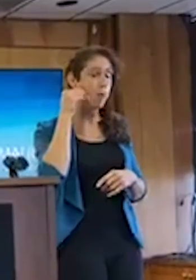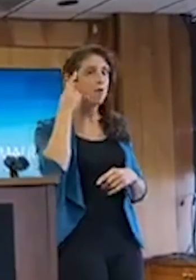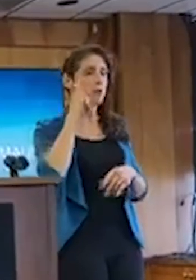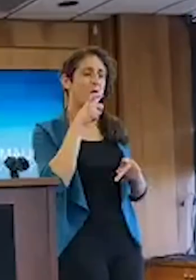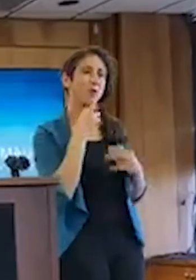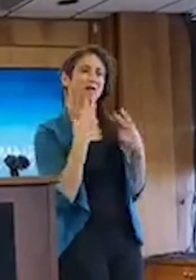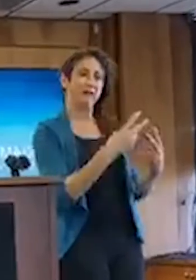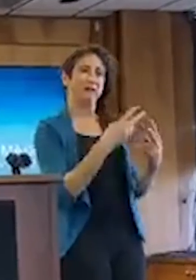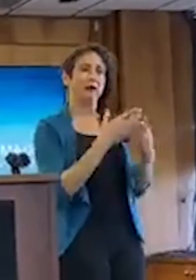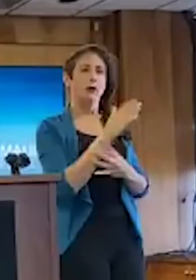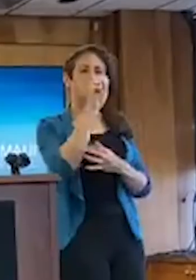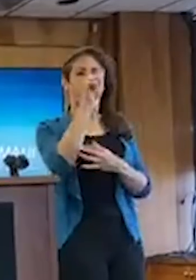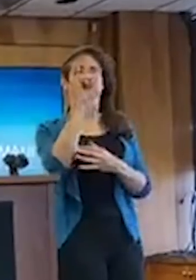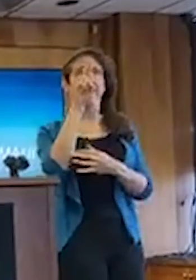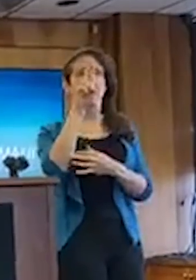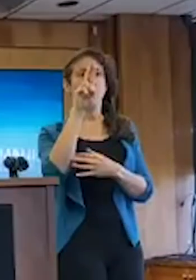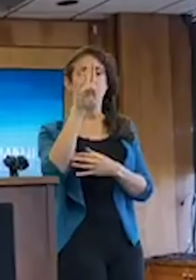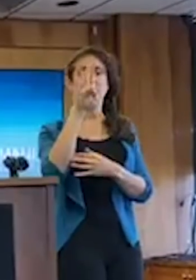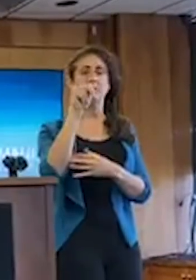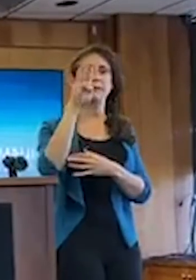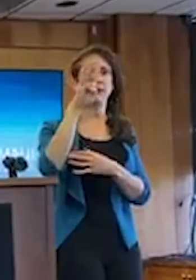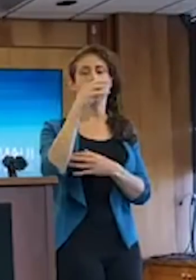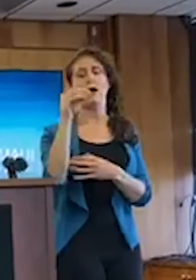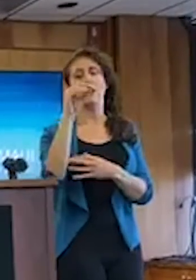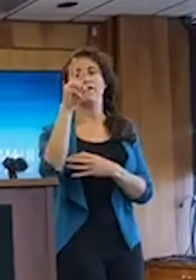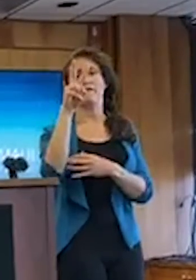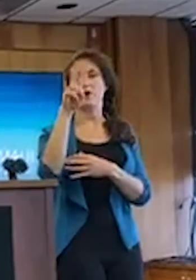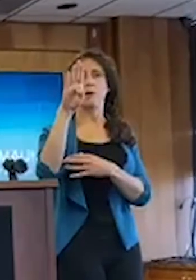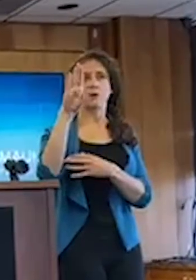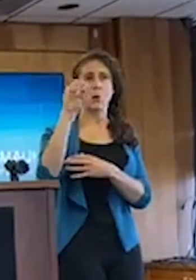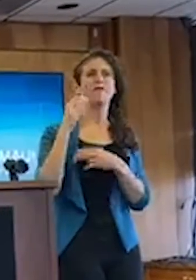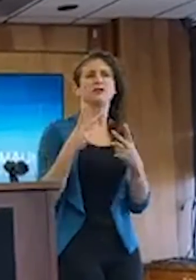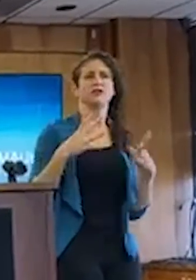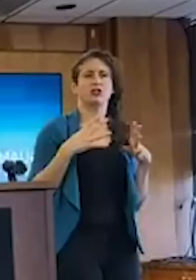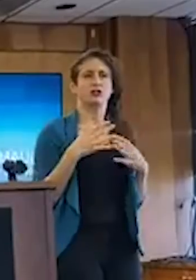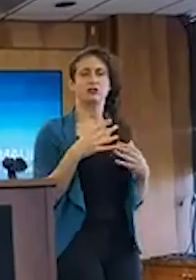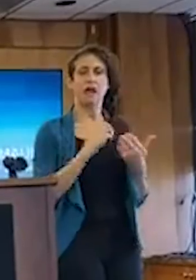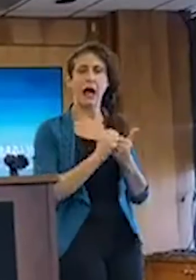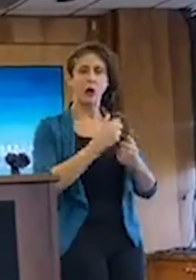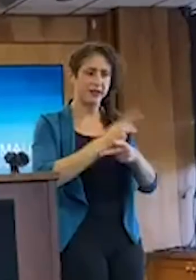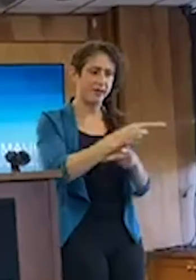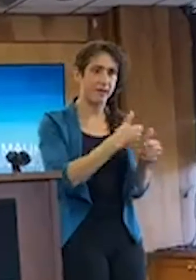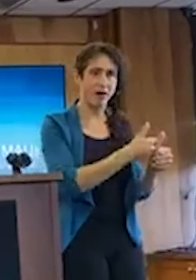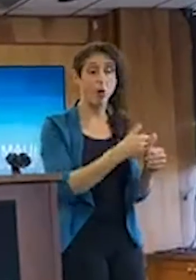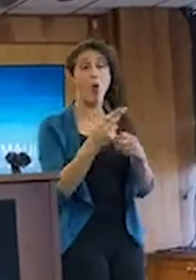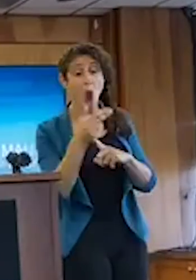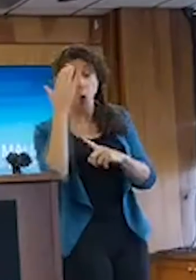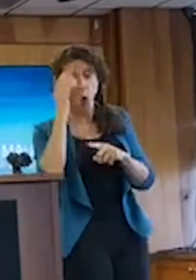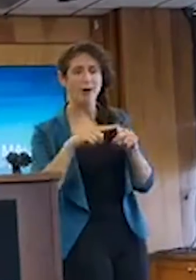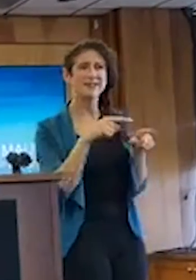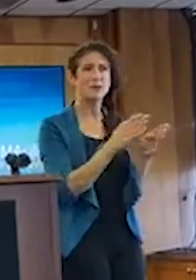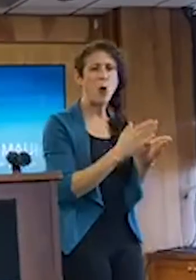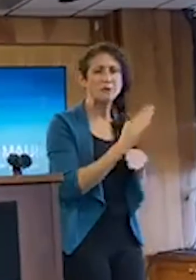properties. I think we've tried, and we are continuing to use various methods such as social media